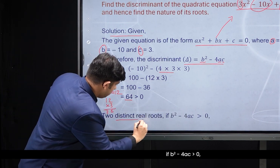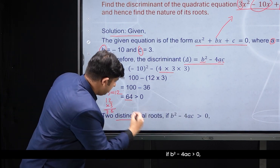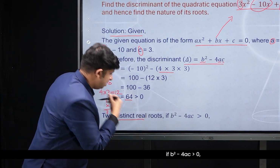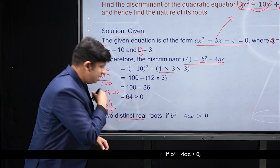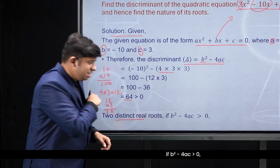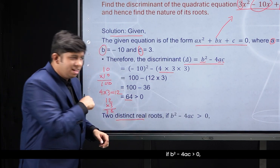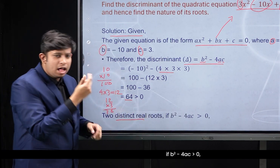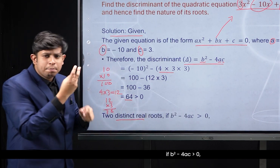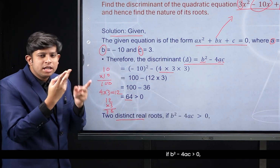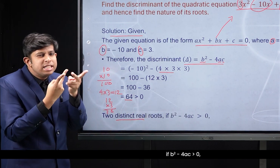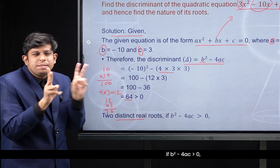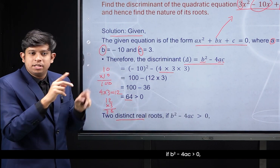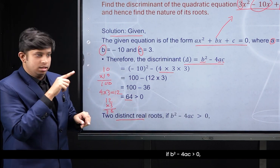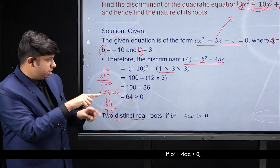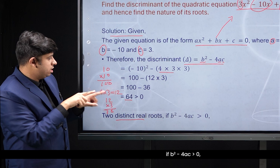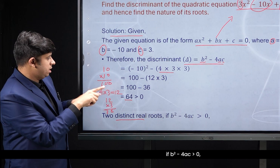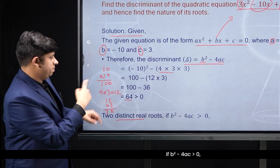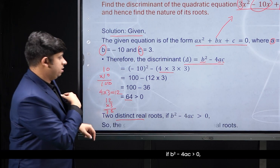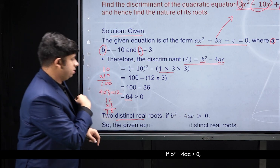square minus 4ac is greater than 0.